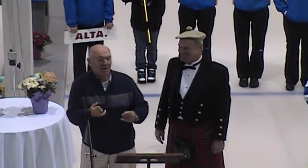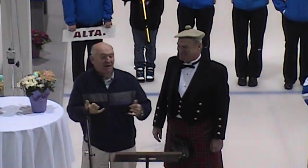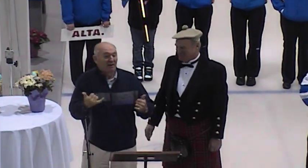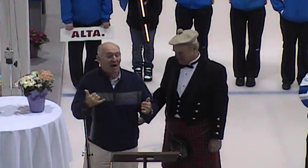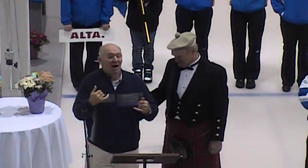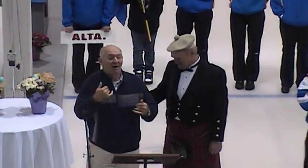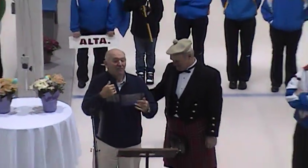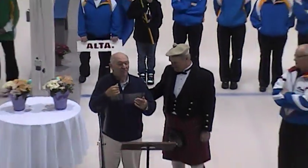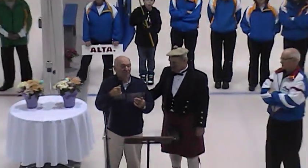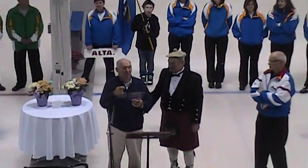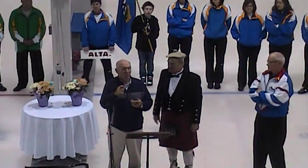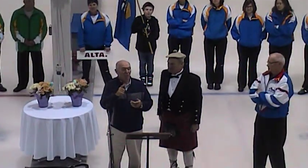my hat off. And